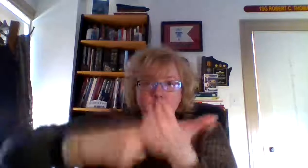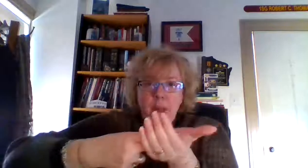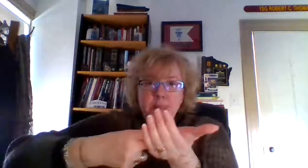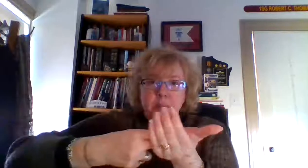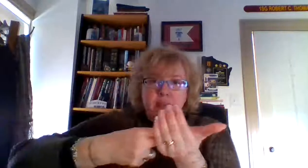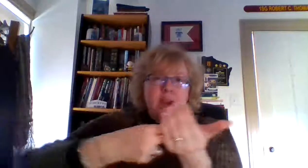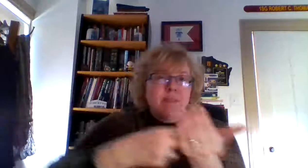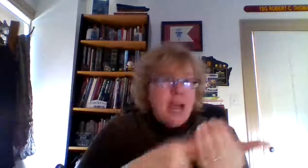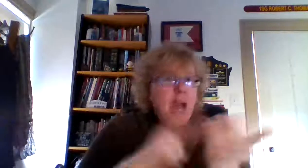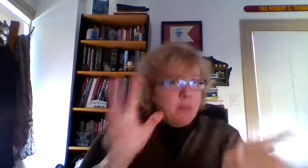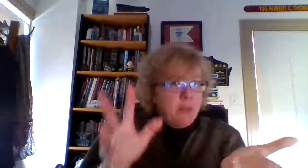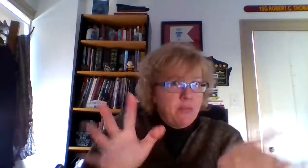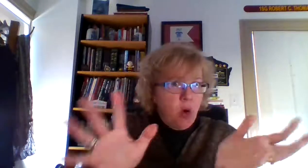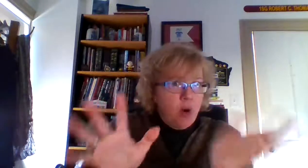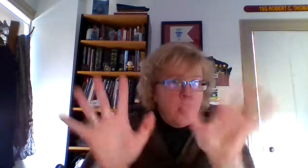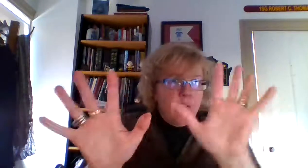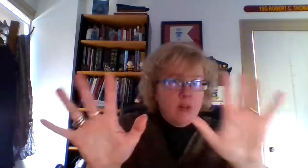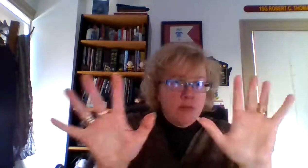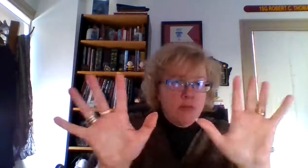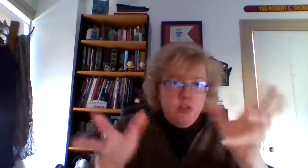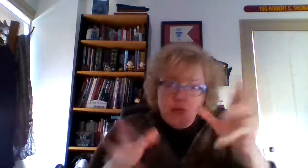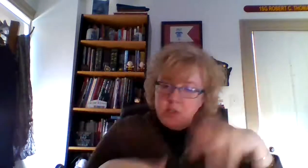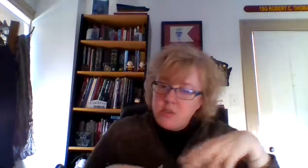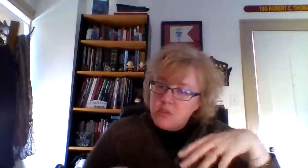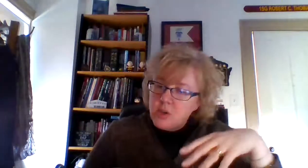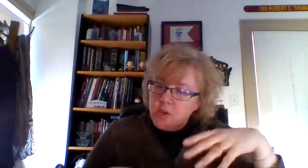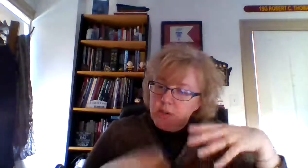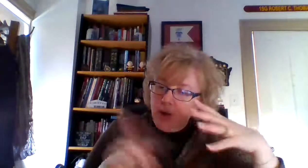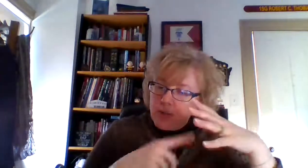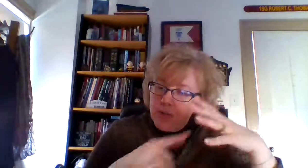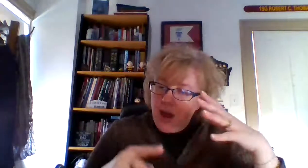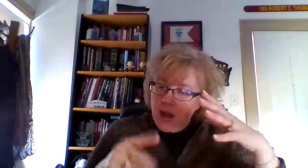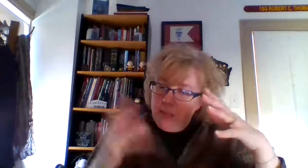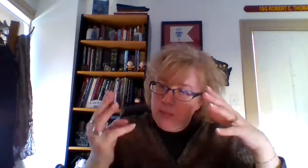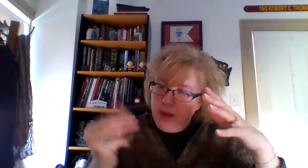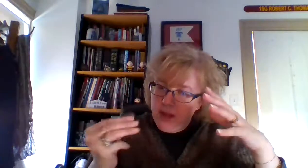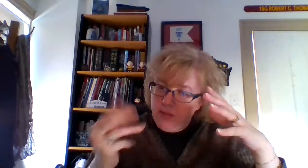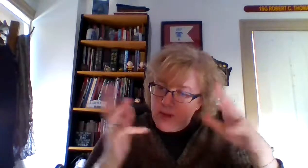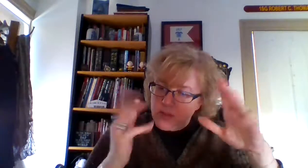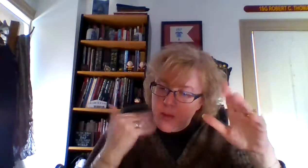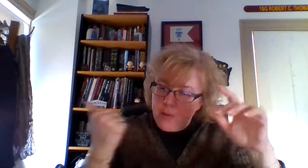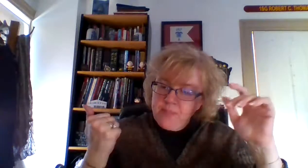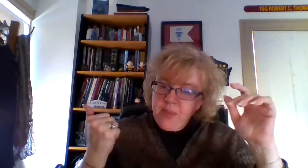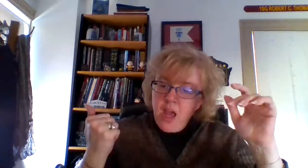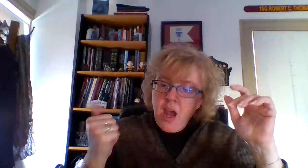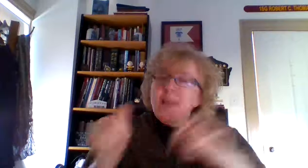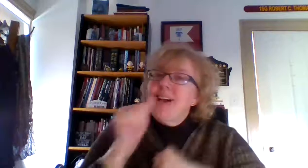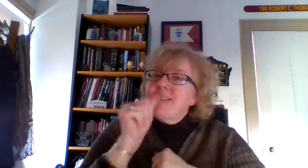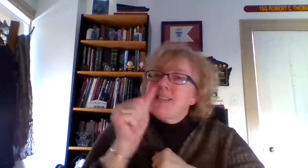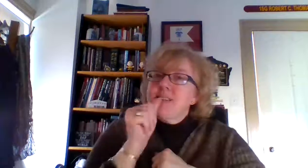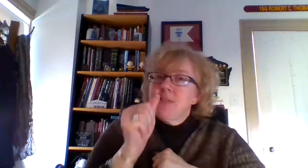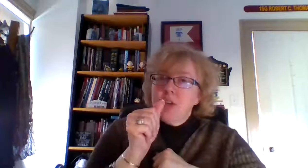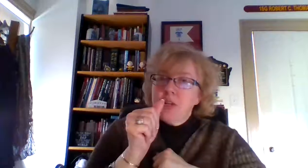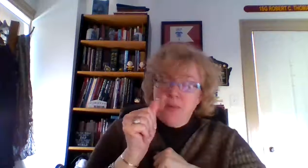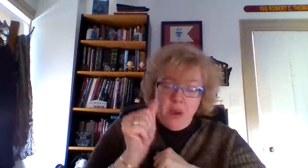wrapped up in the, I believe, nori. You can correct me on Monday if you guys know better. Nuts, we talked about that